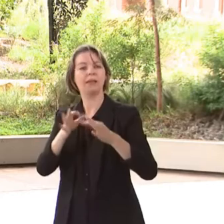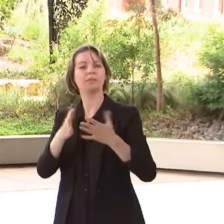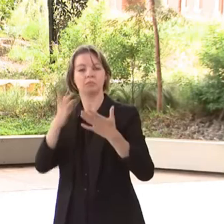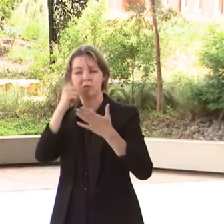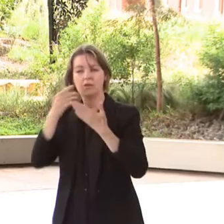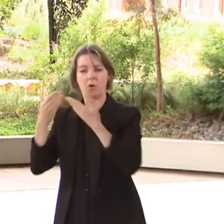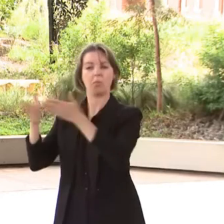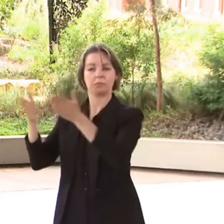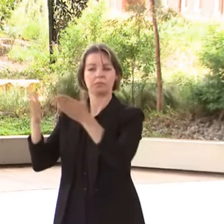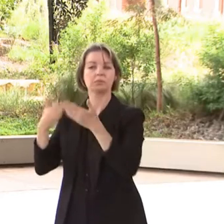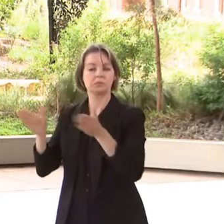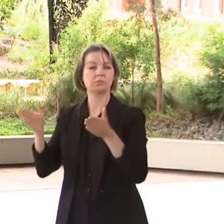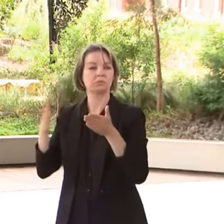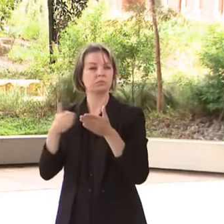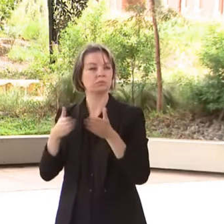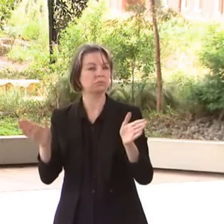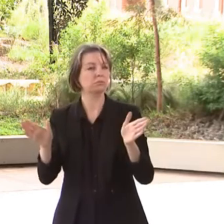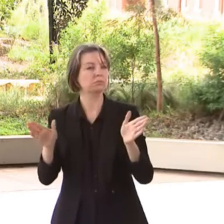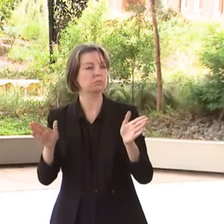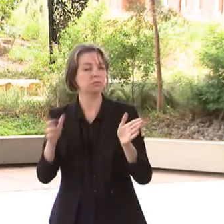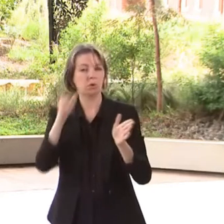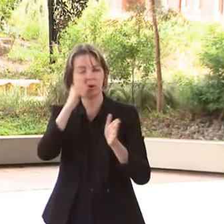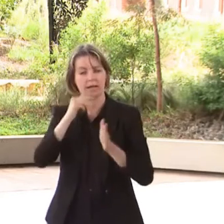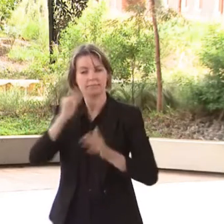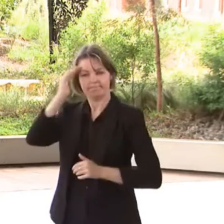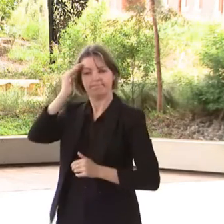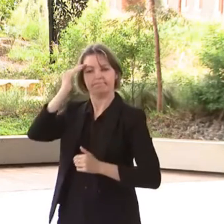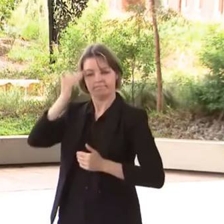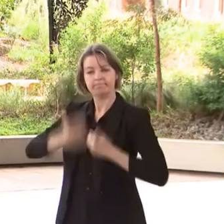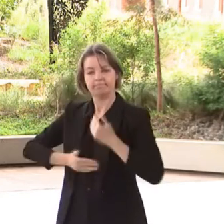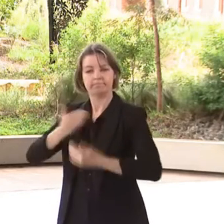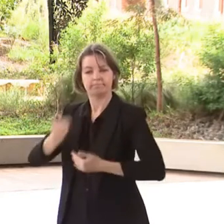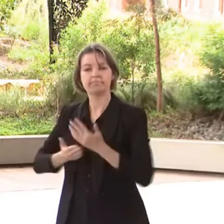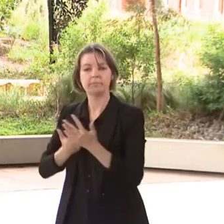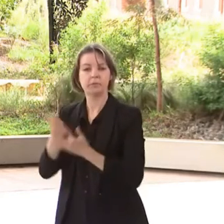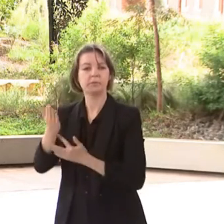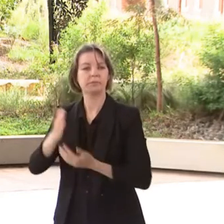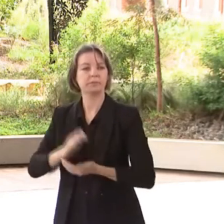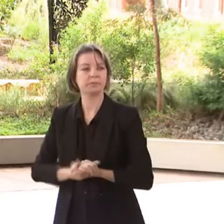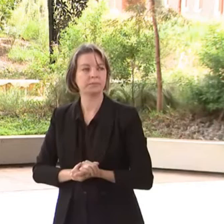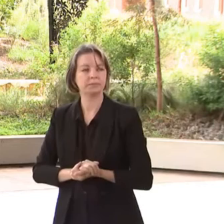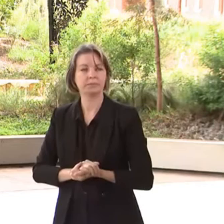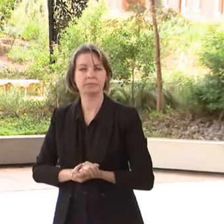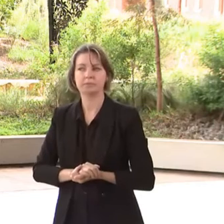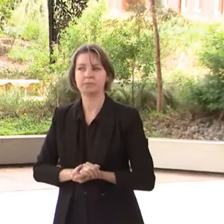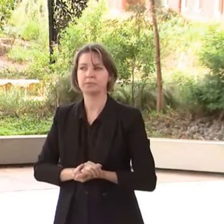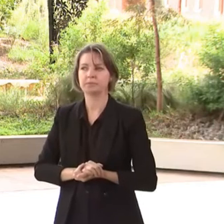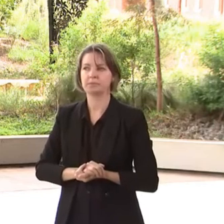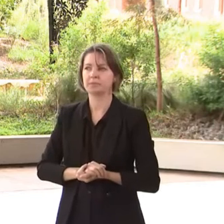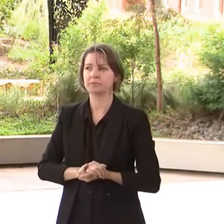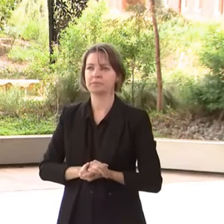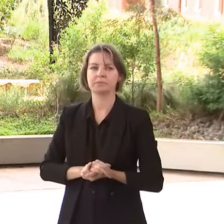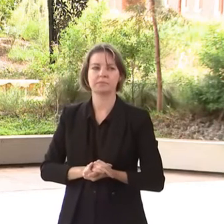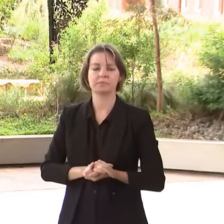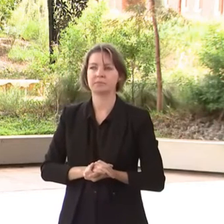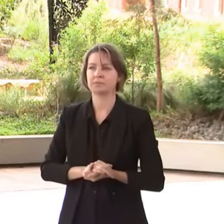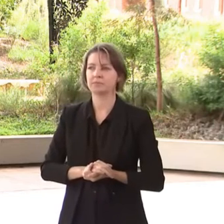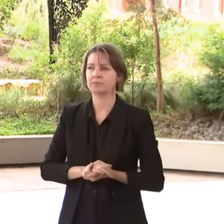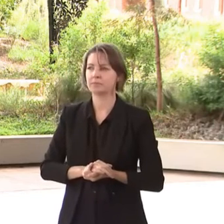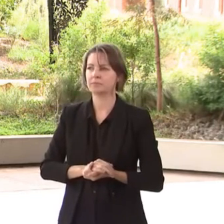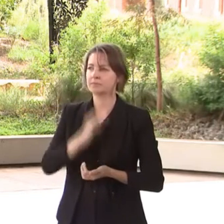to open up society and move through this transitional phase. Is there anything more you can say about the business payments?